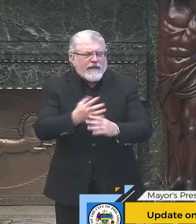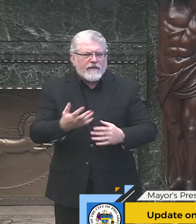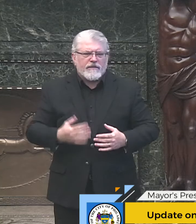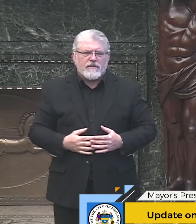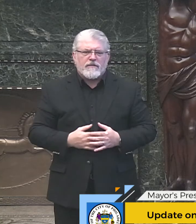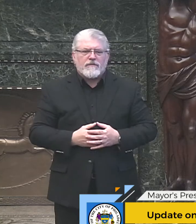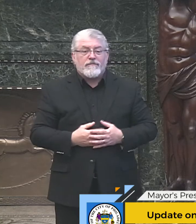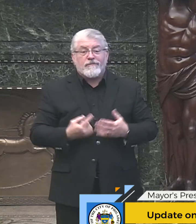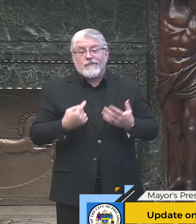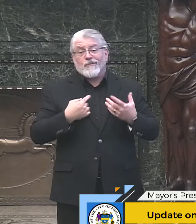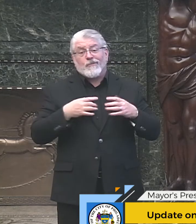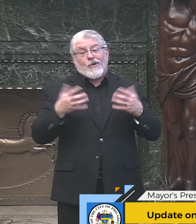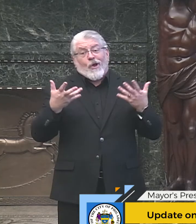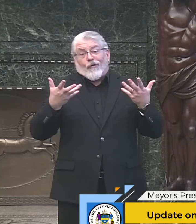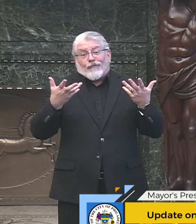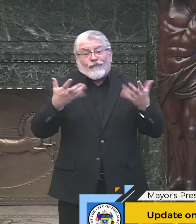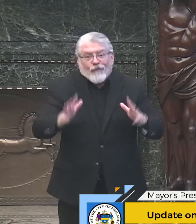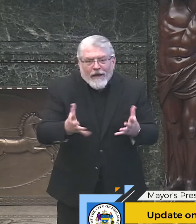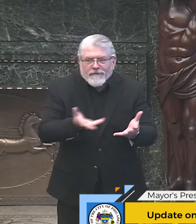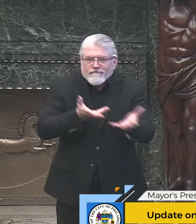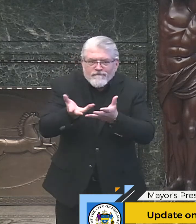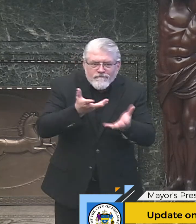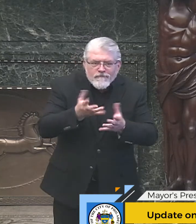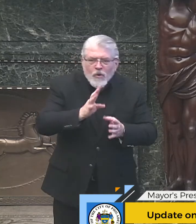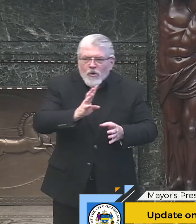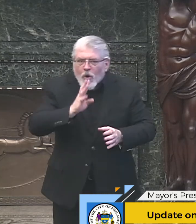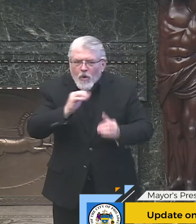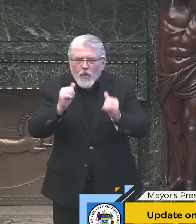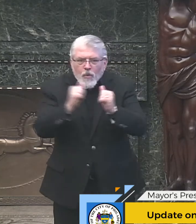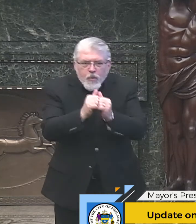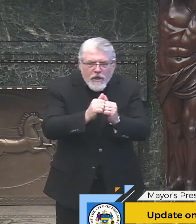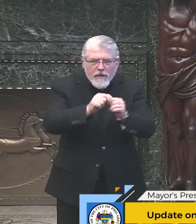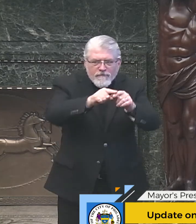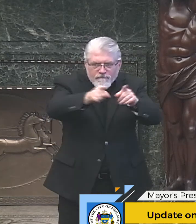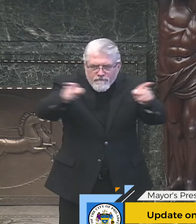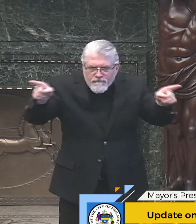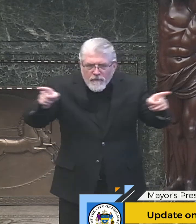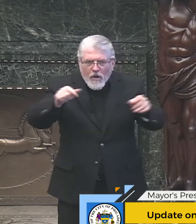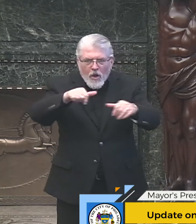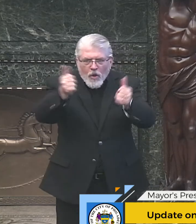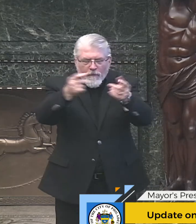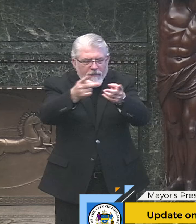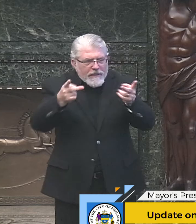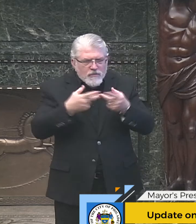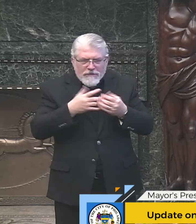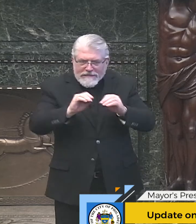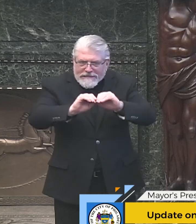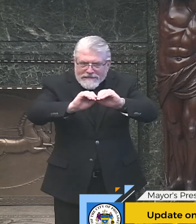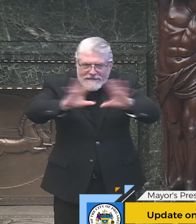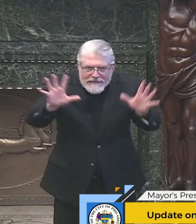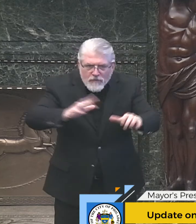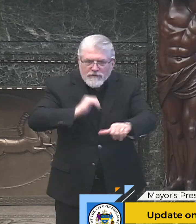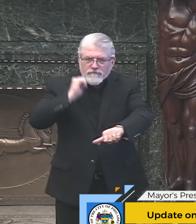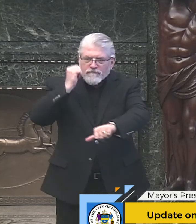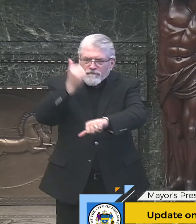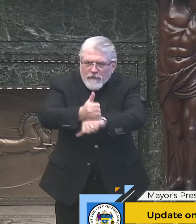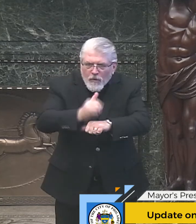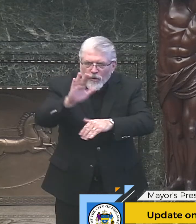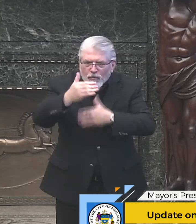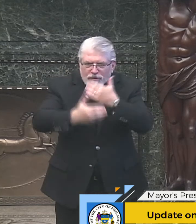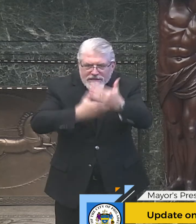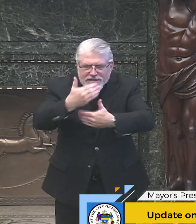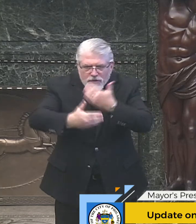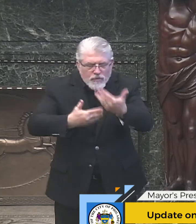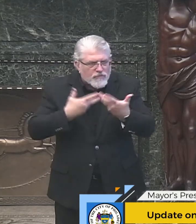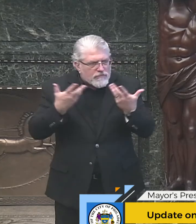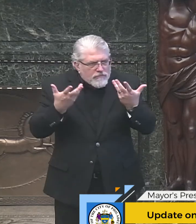home. All of them are aware of this risk. All of them have procedures in place that, each year during the influenza epidemic. And